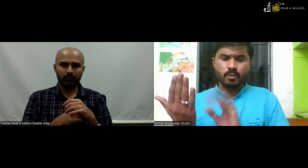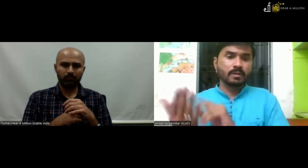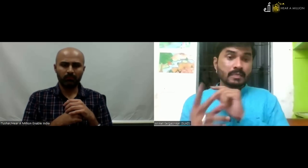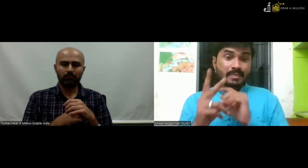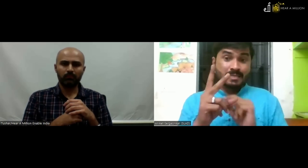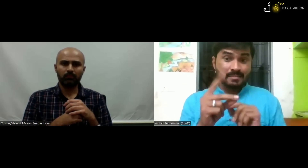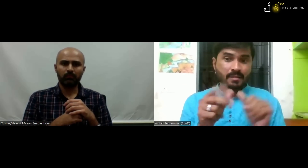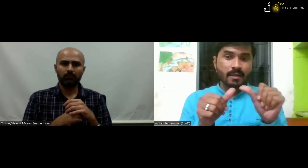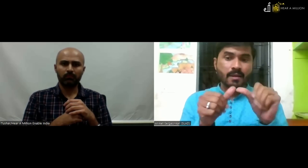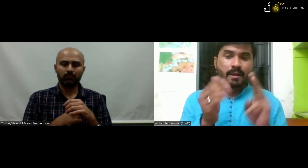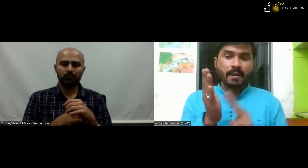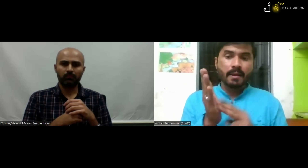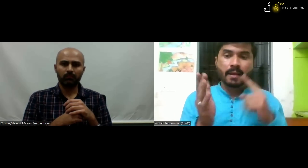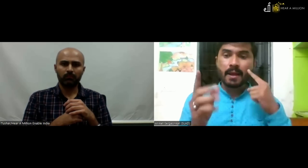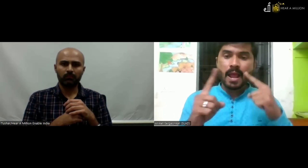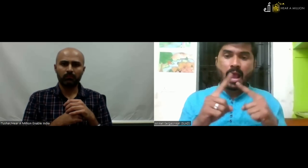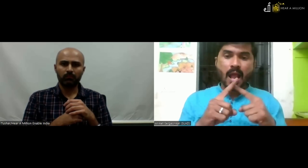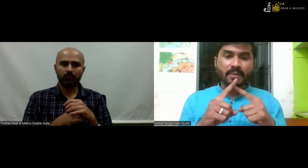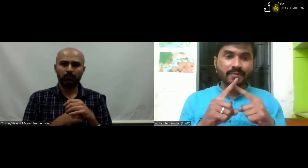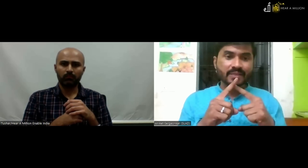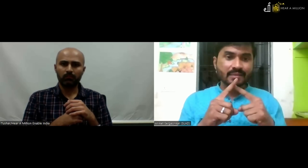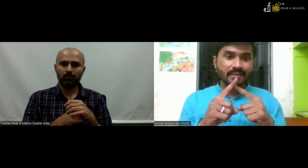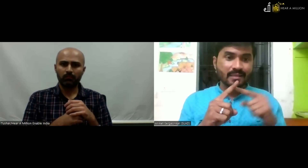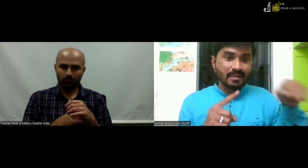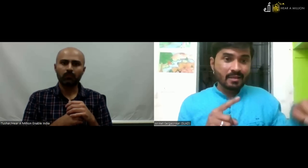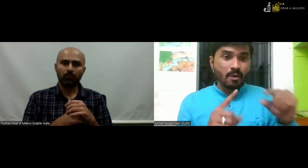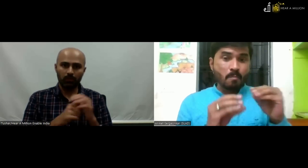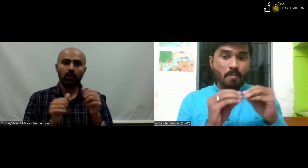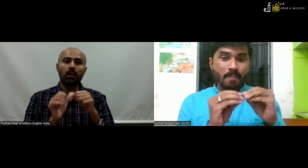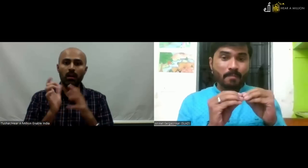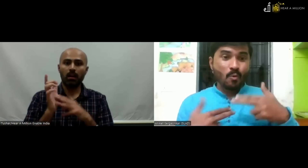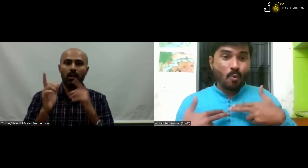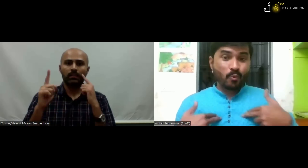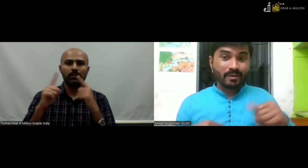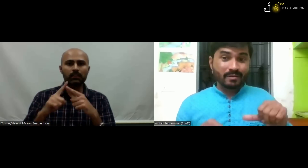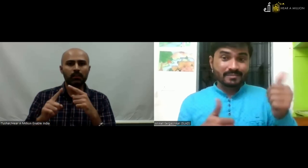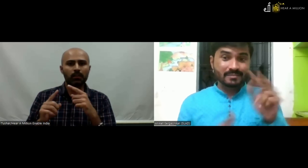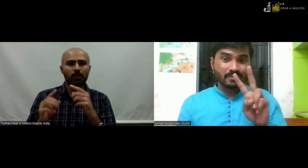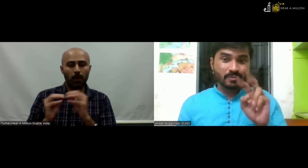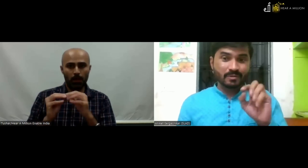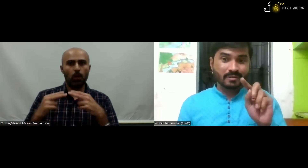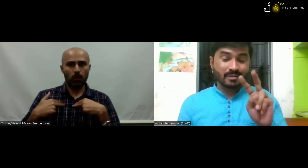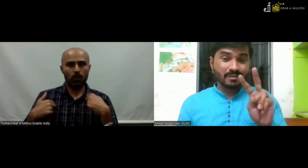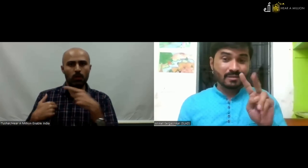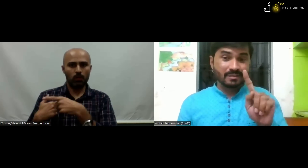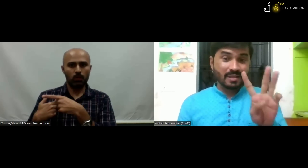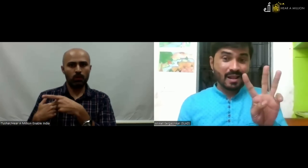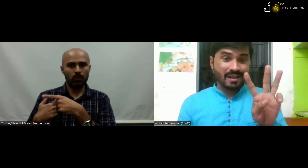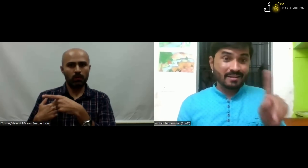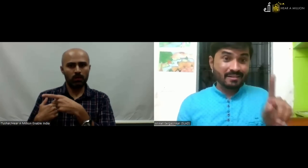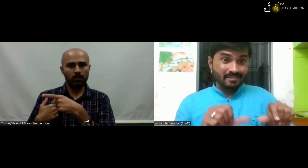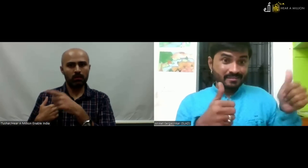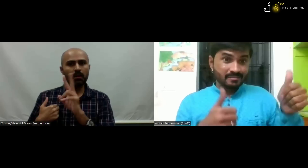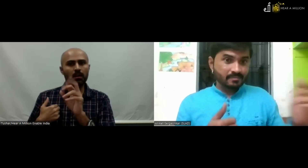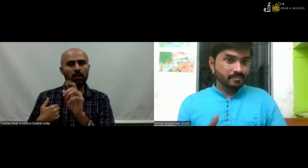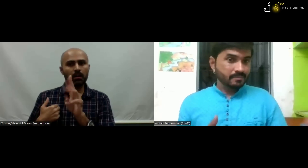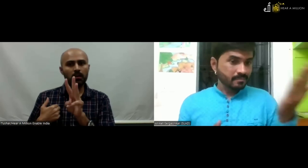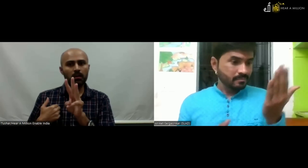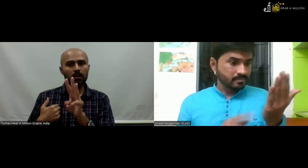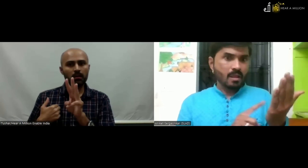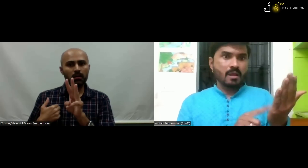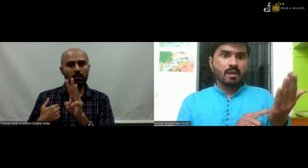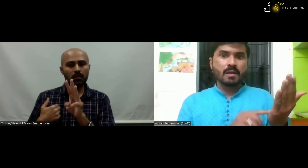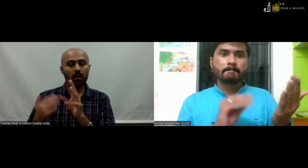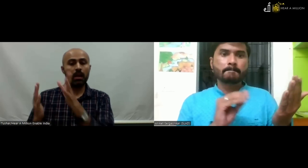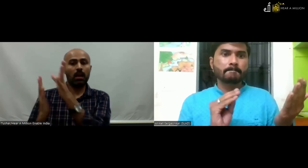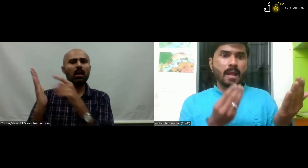like the court ordered, but the Amit, who lives in Mumbai, in